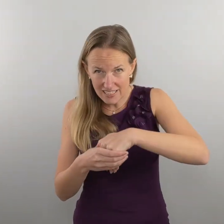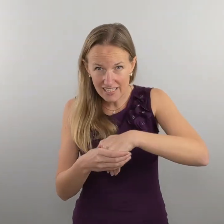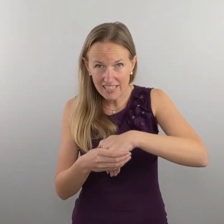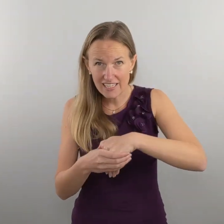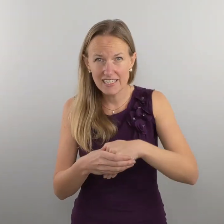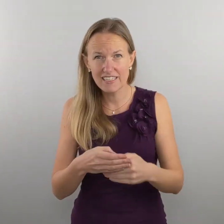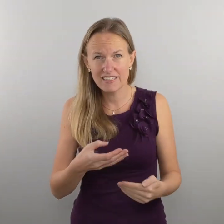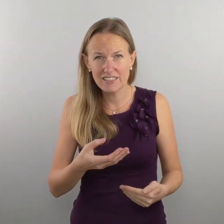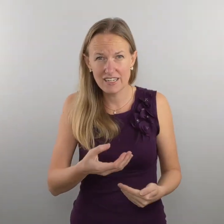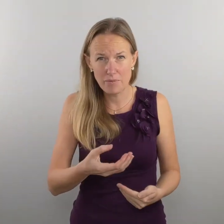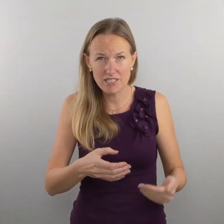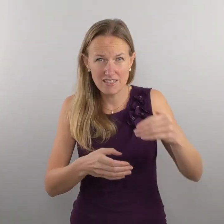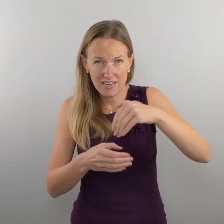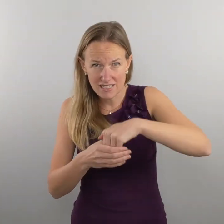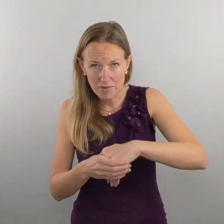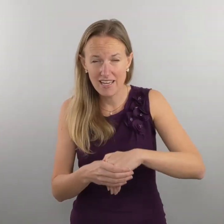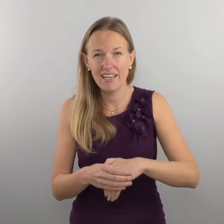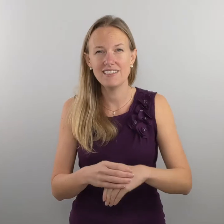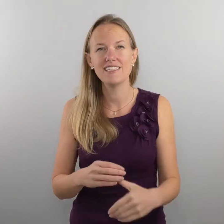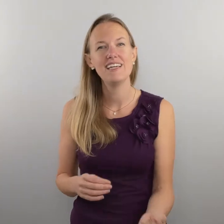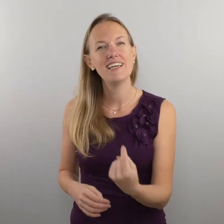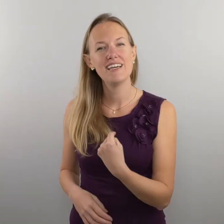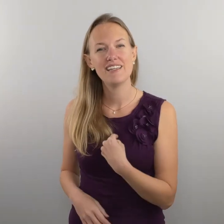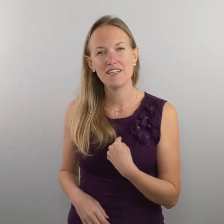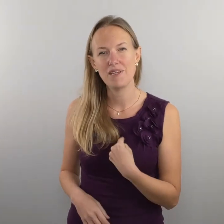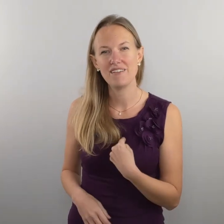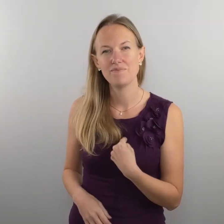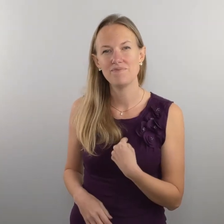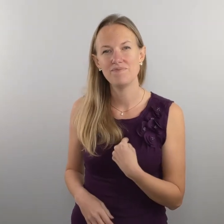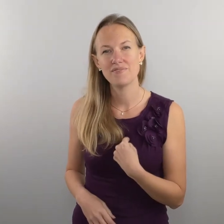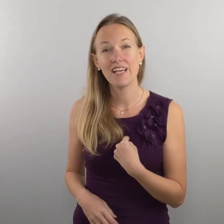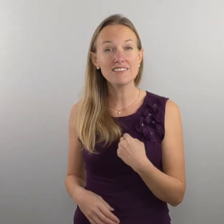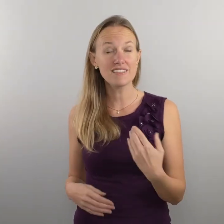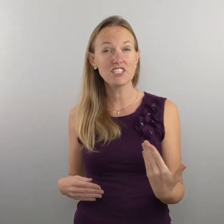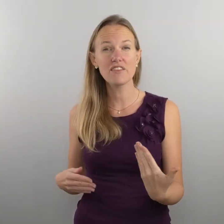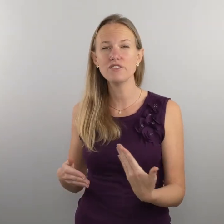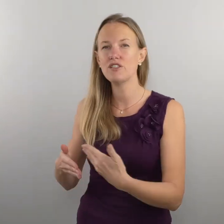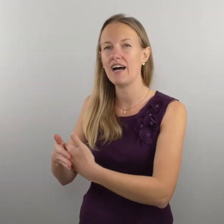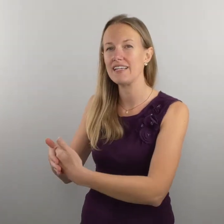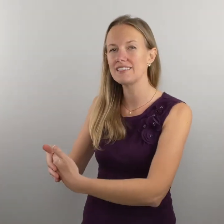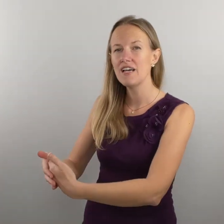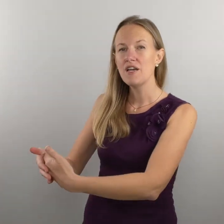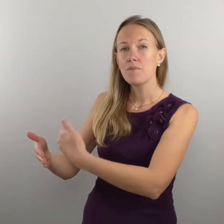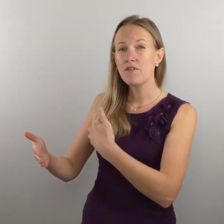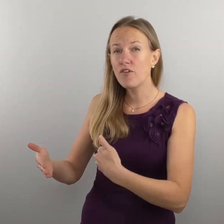it into your cupped non-dominant hand, and then me. Okay, so let's try those 2 lines.